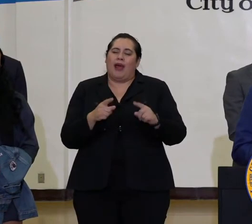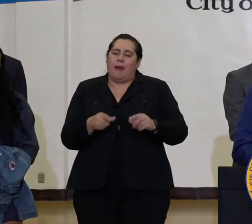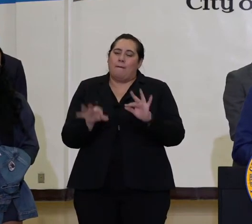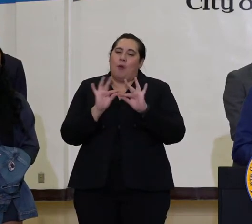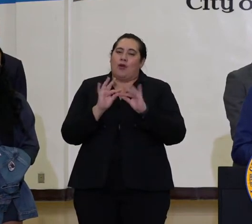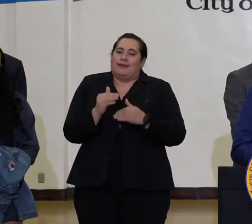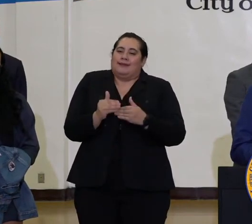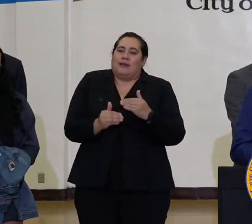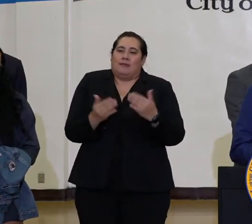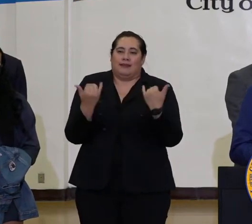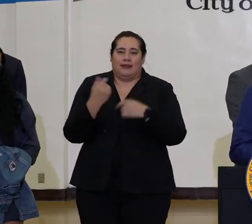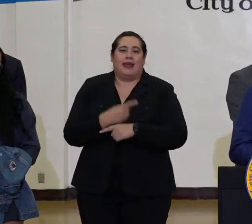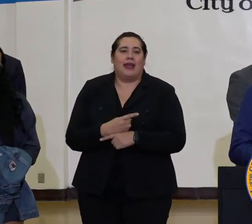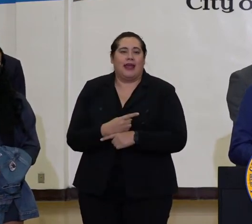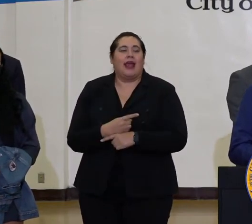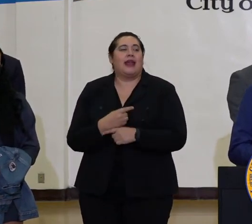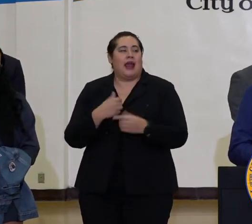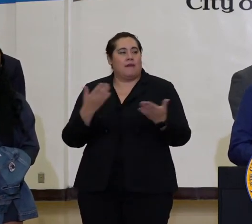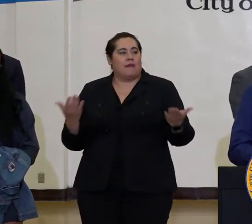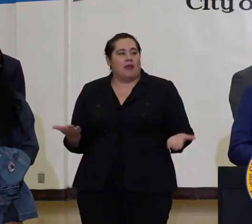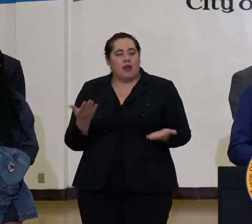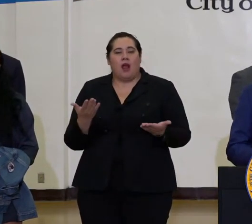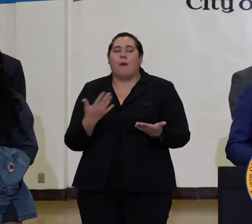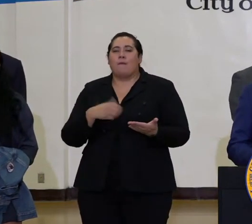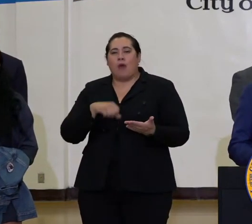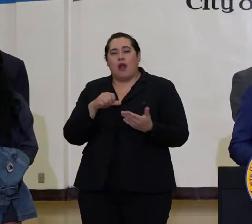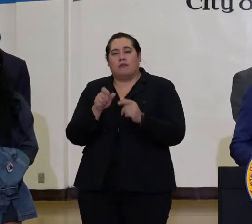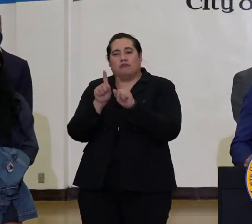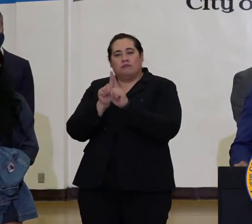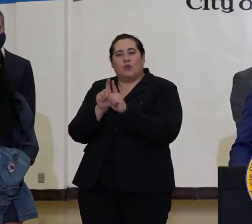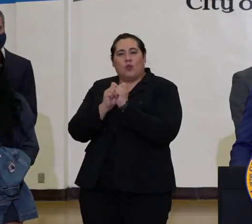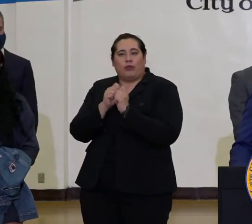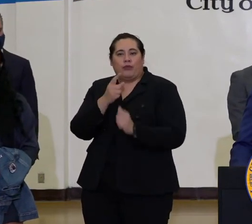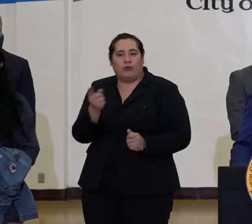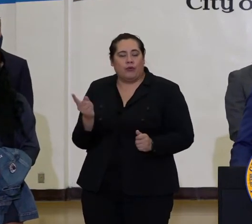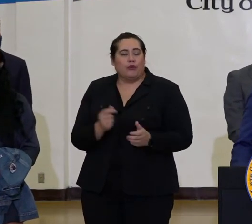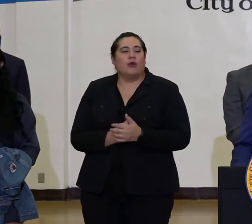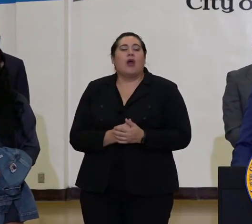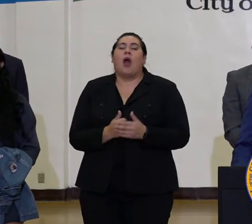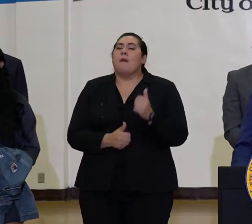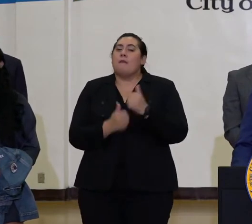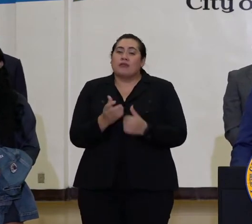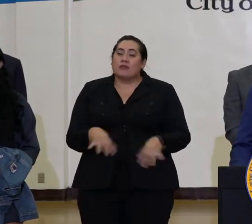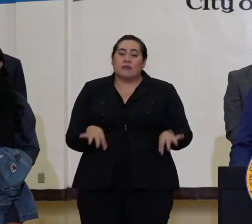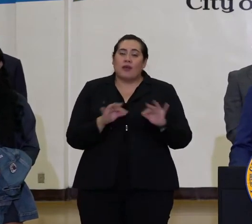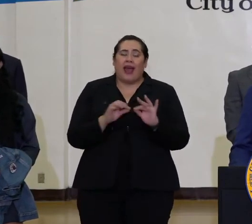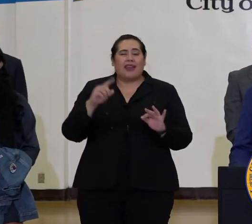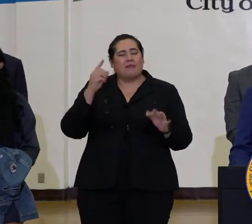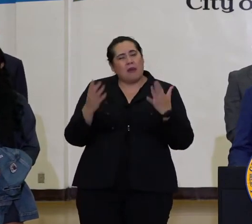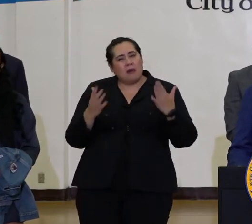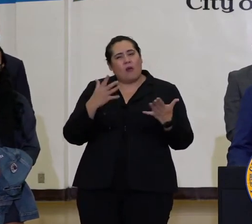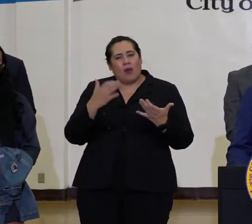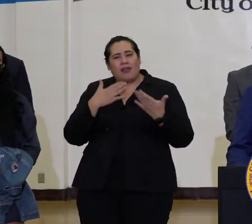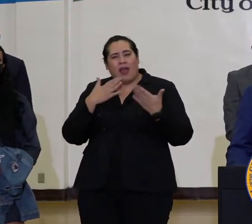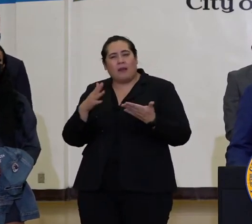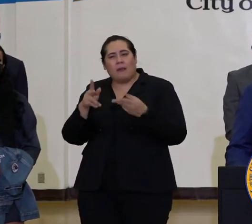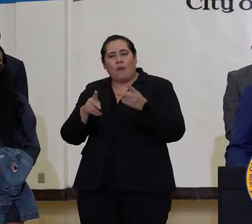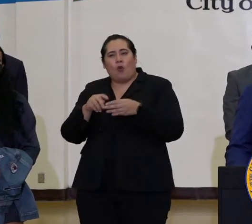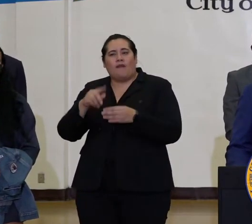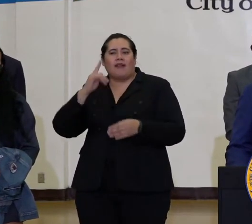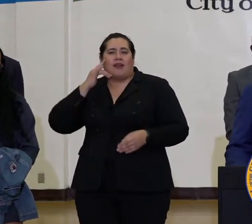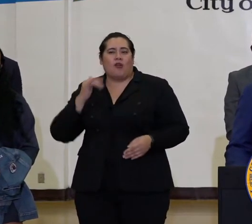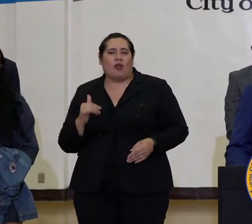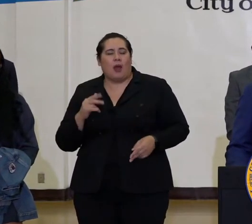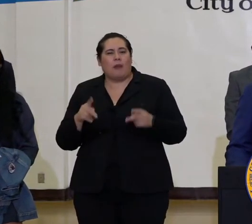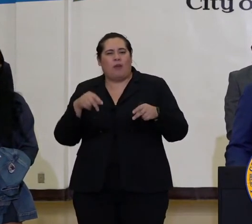today, and I'm proud to stand with you. And perhaps most importantly, I want to thank the people of California and the